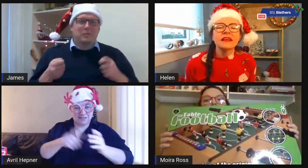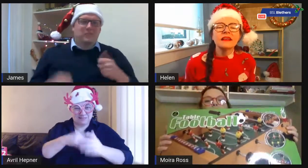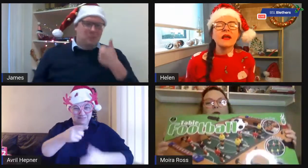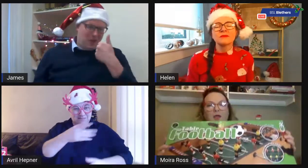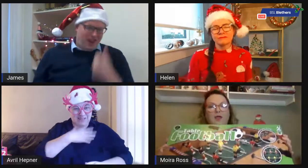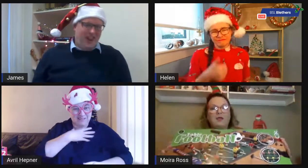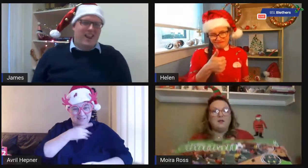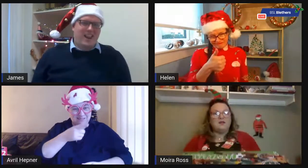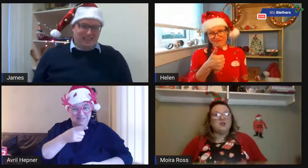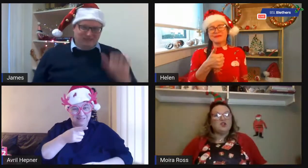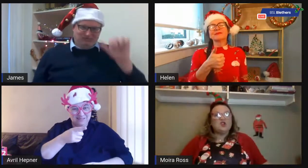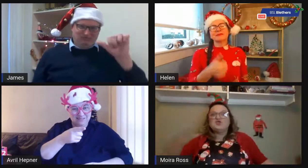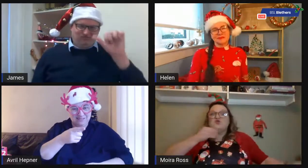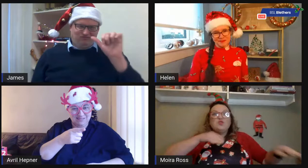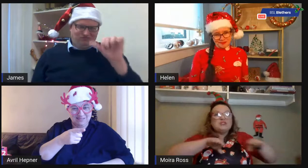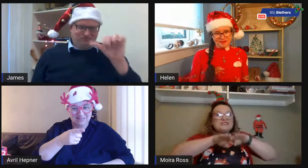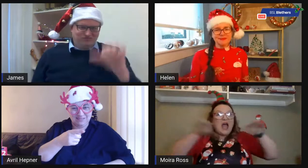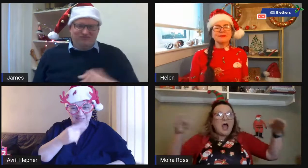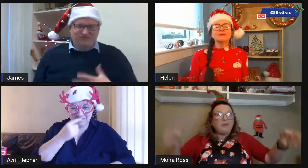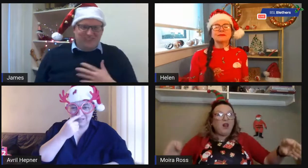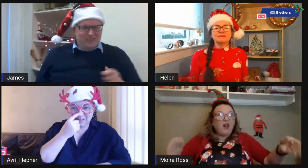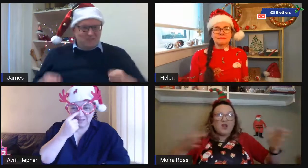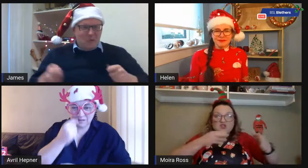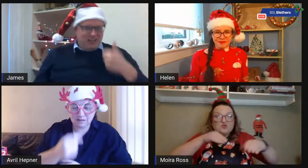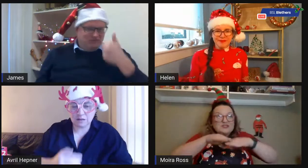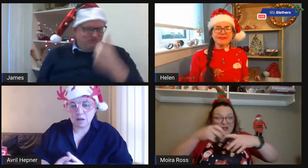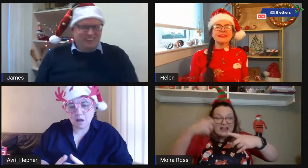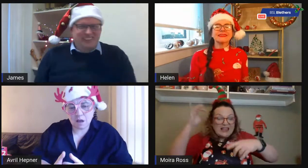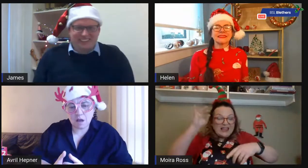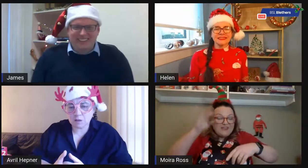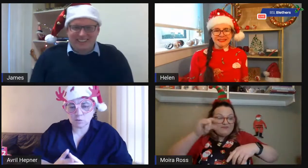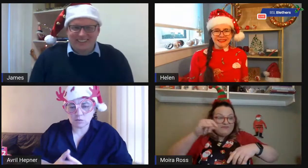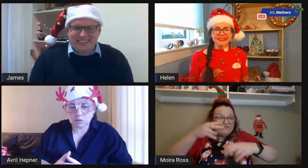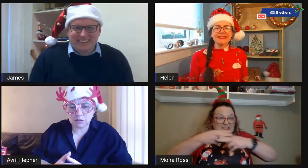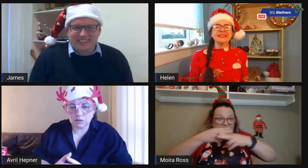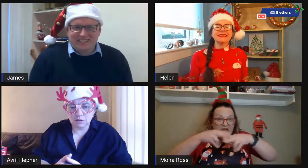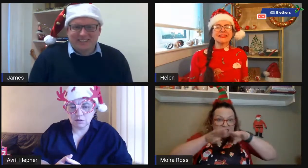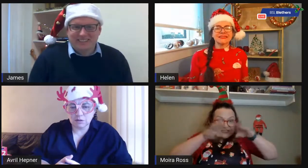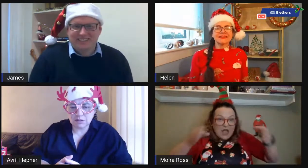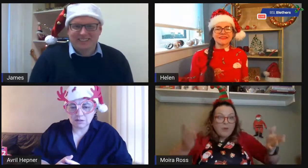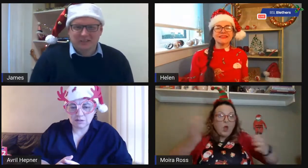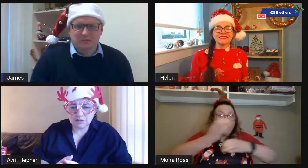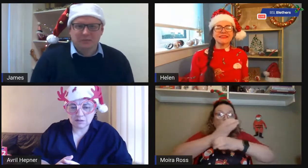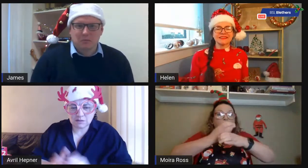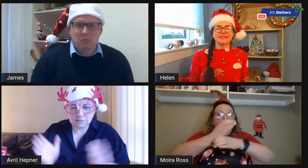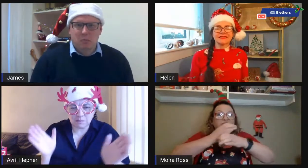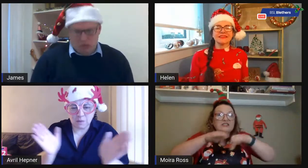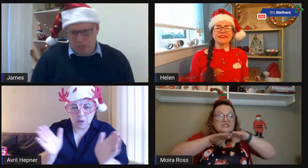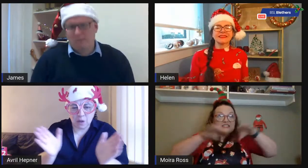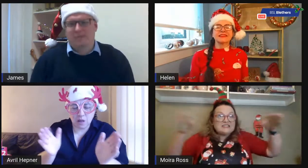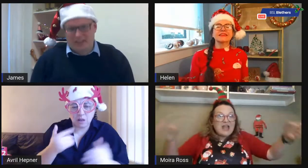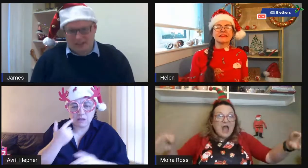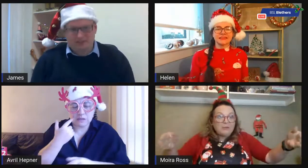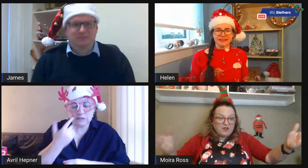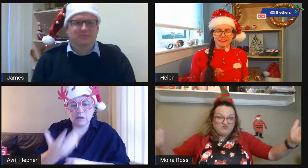Oh, table football. I remember that. Oh, Yeah. that's great. Just I love any that, old Moira. table, like your dining table or your